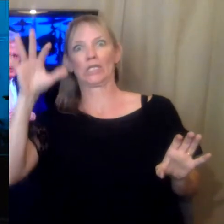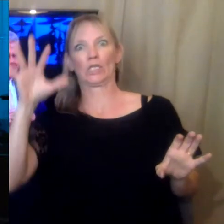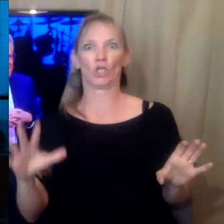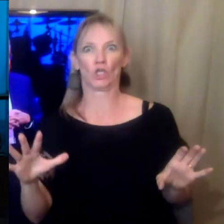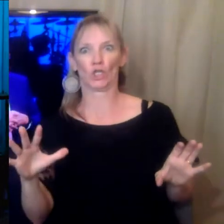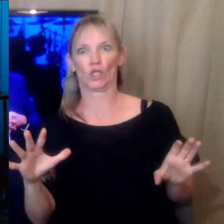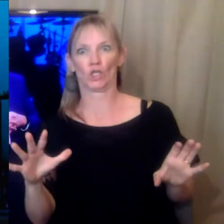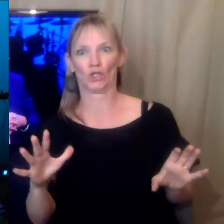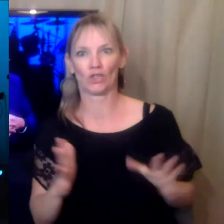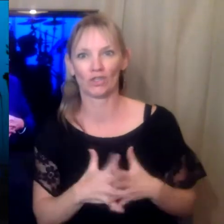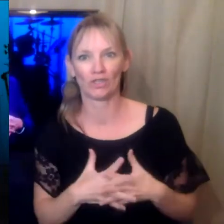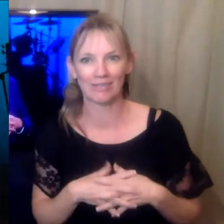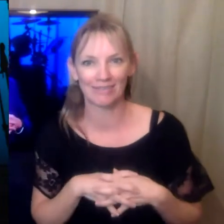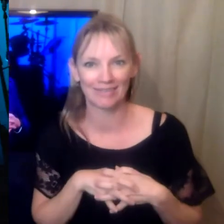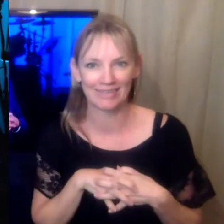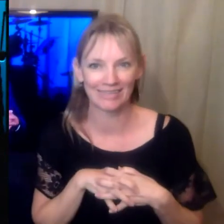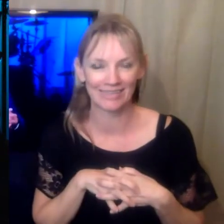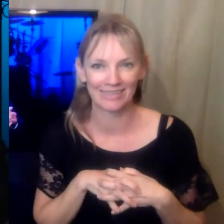So